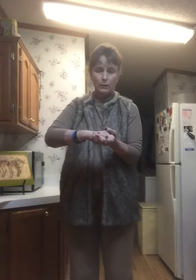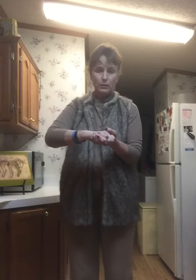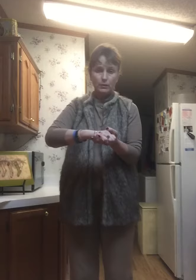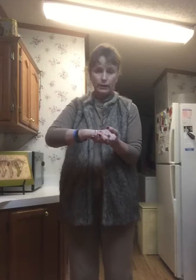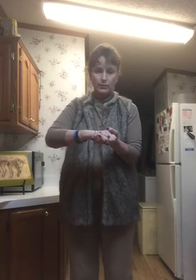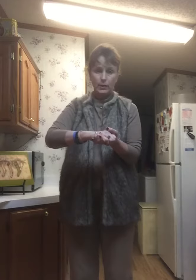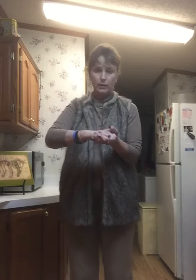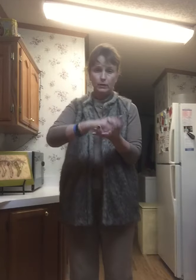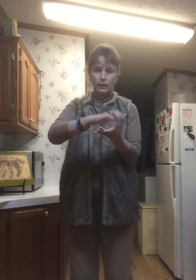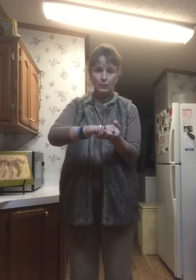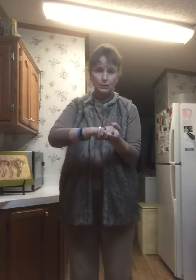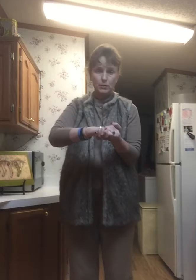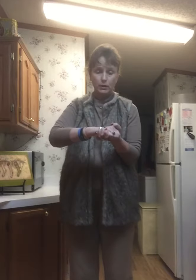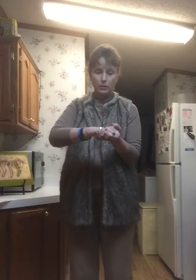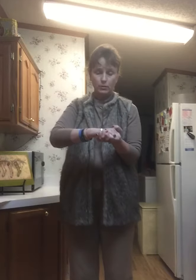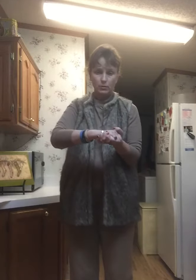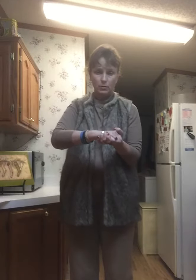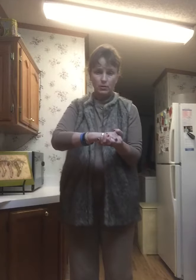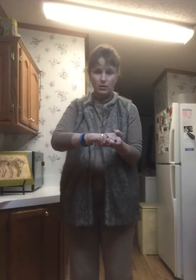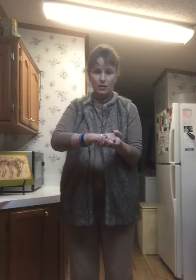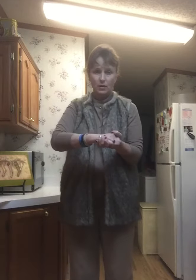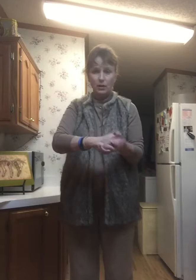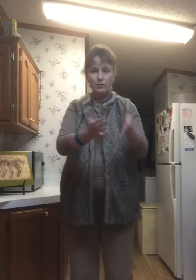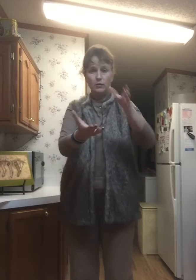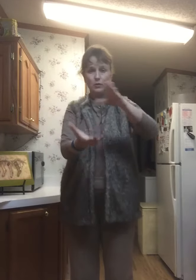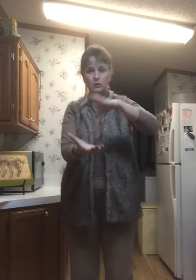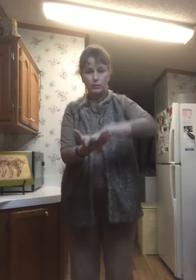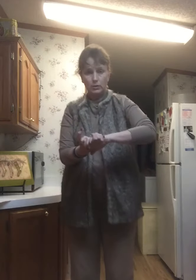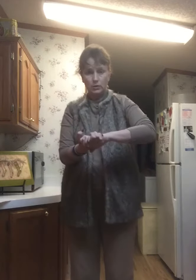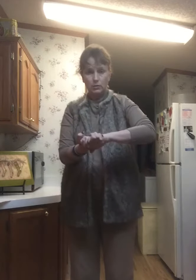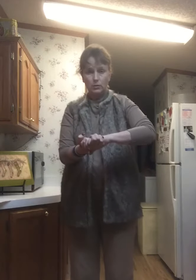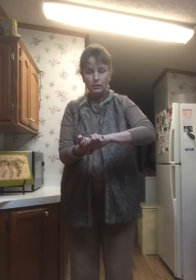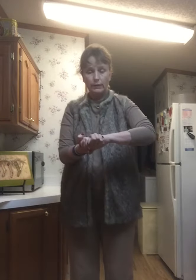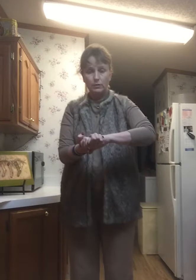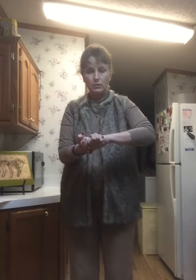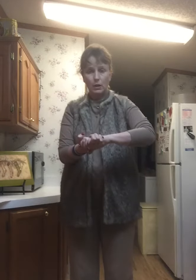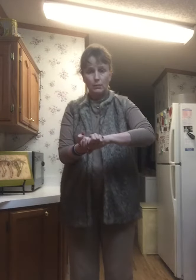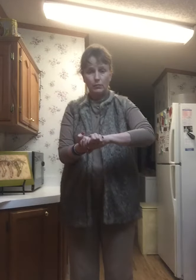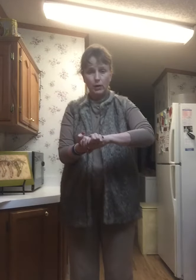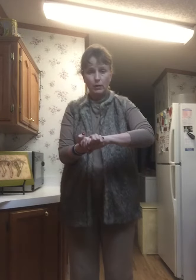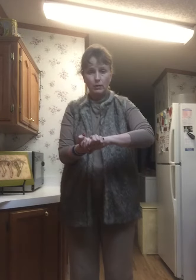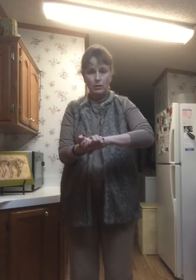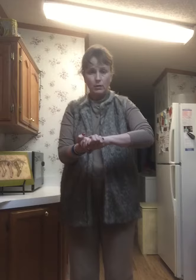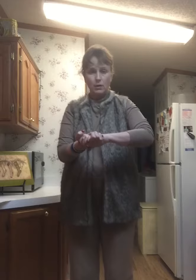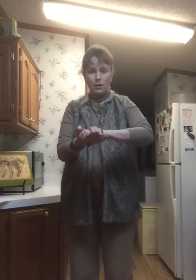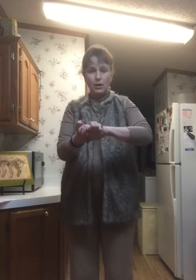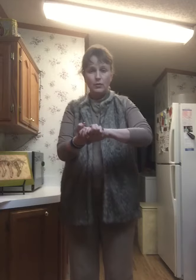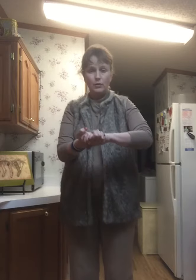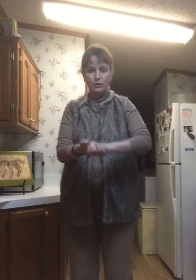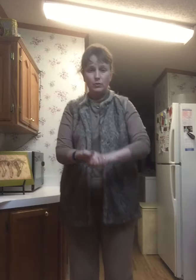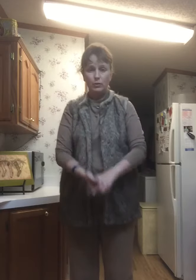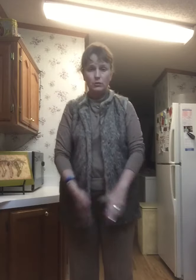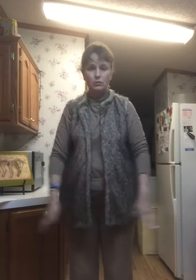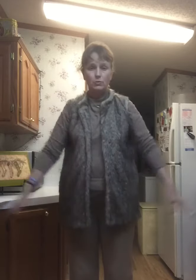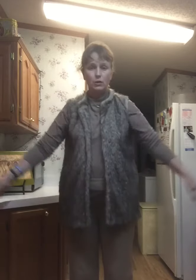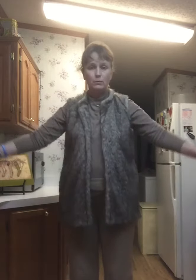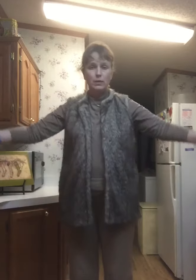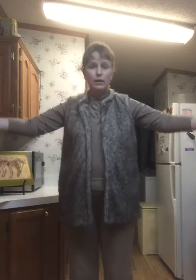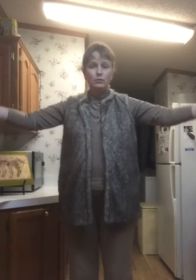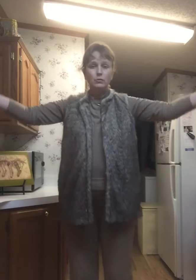your left hand and clap them together, and then you're going to switch left on top of right, and then you're going to come down